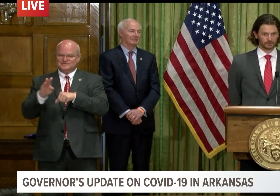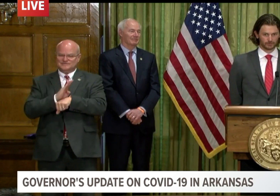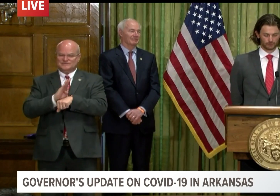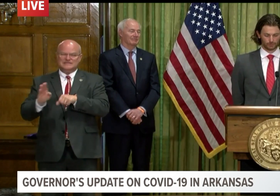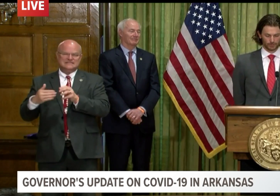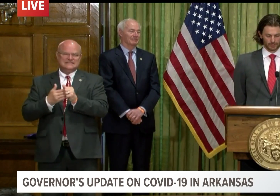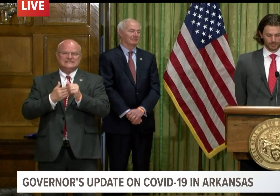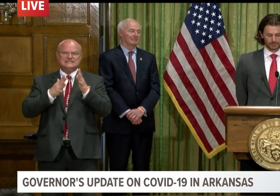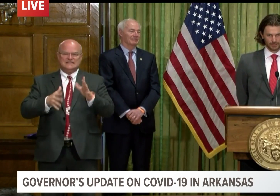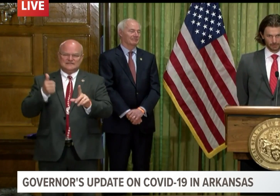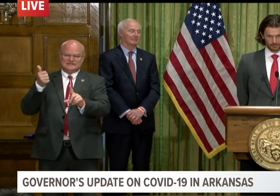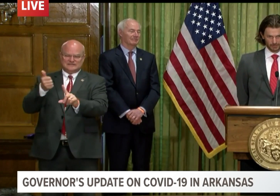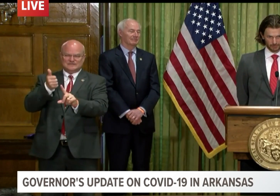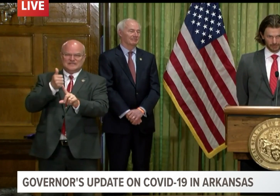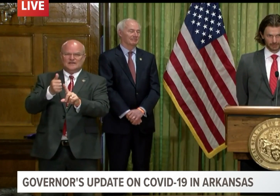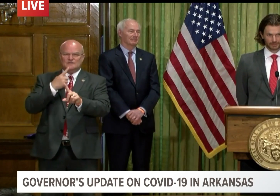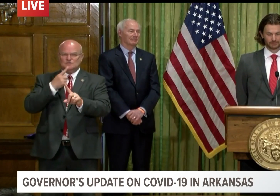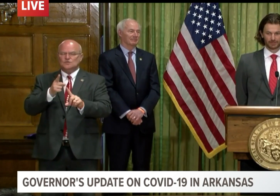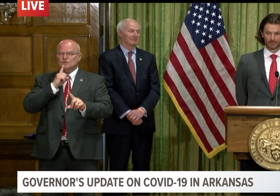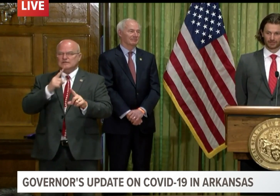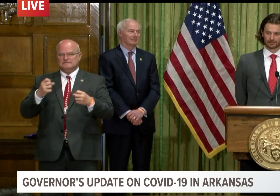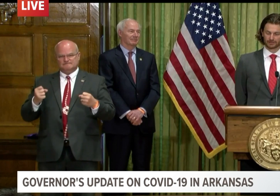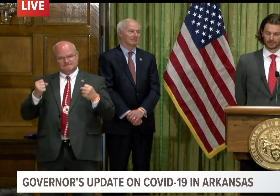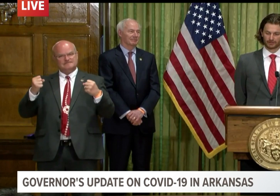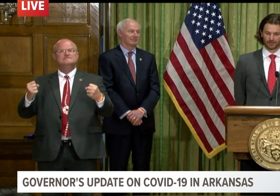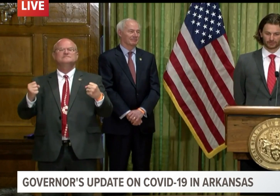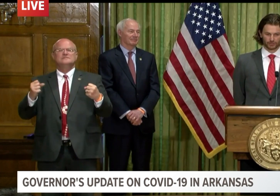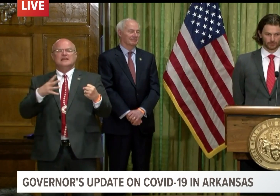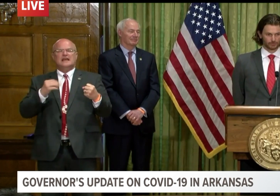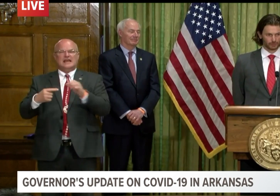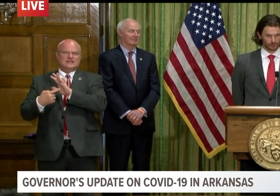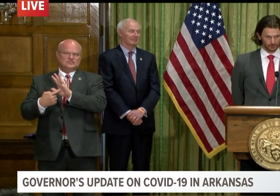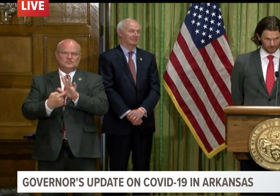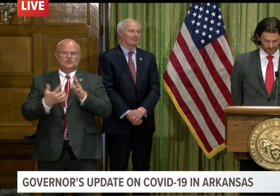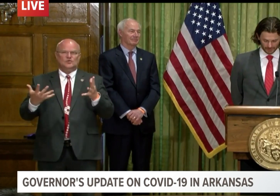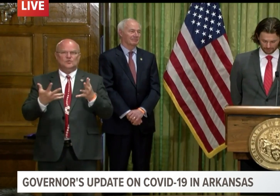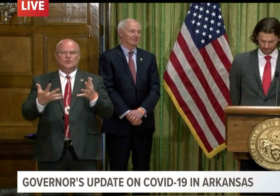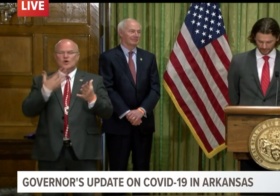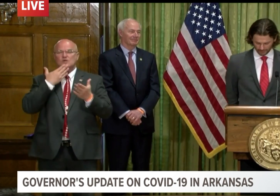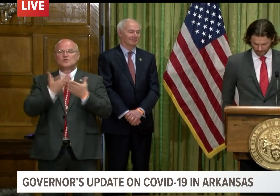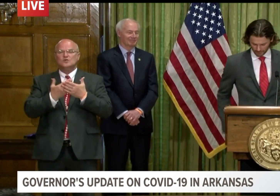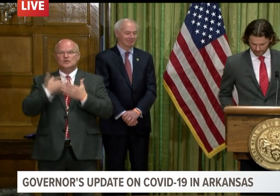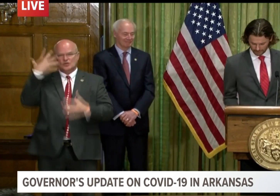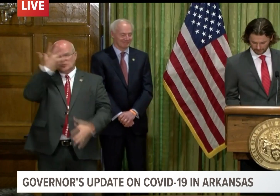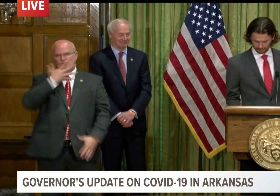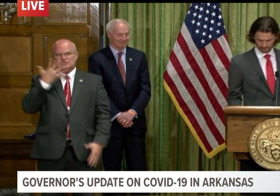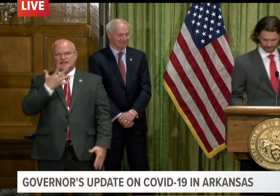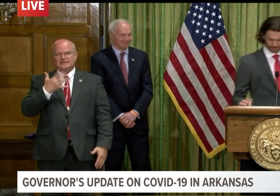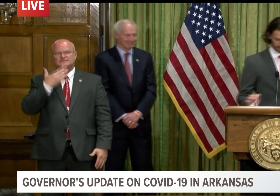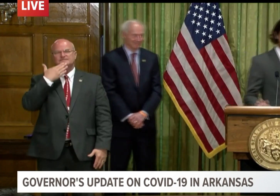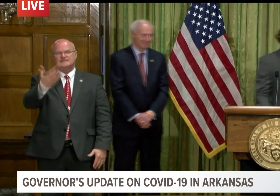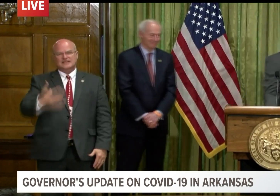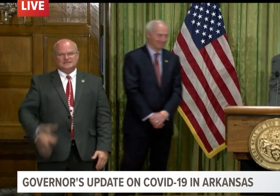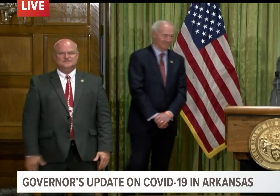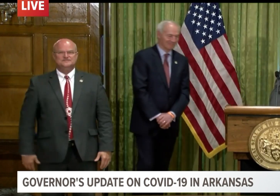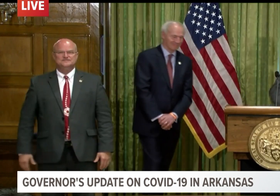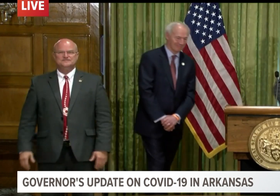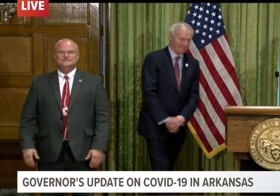business leaders to step up to the plate and show us what good looks like. Thank you very much.